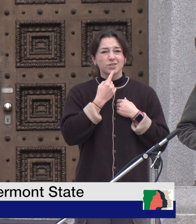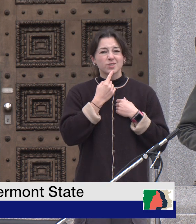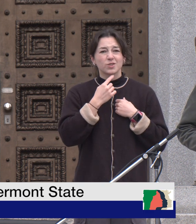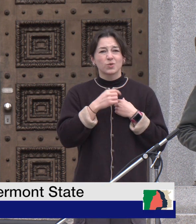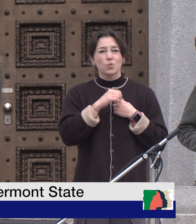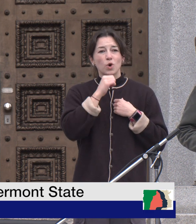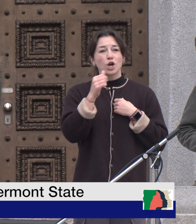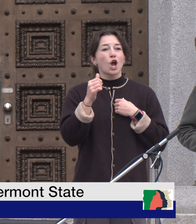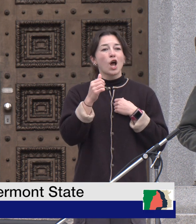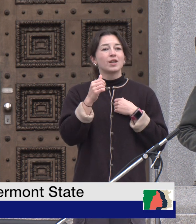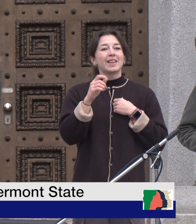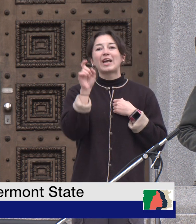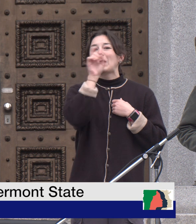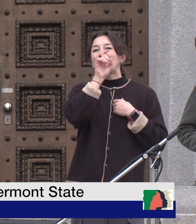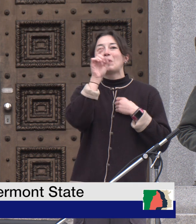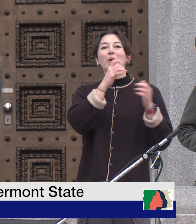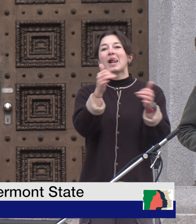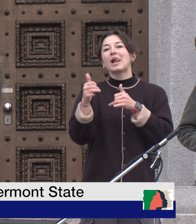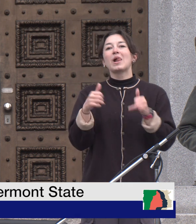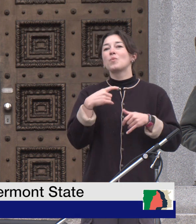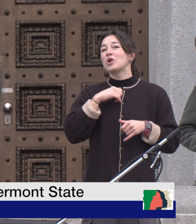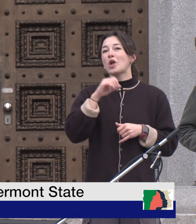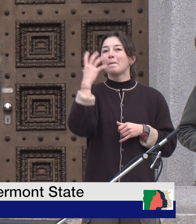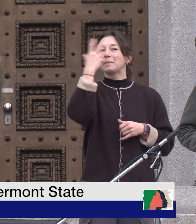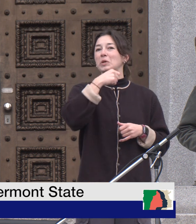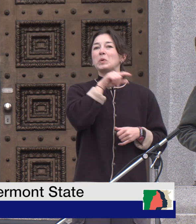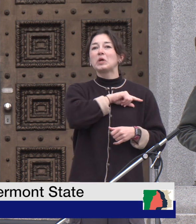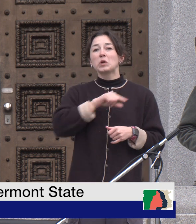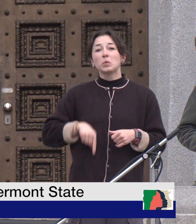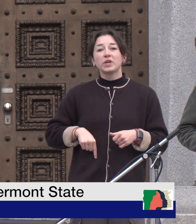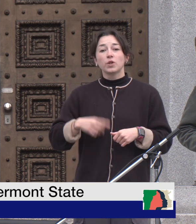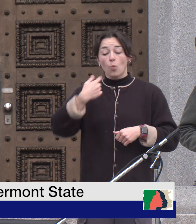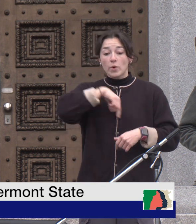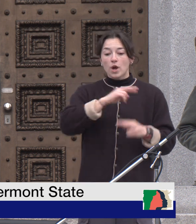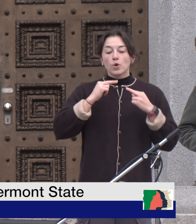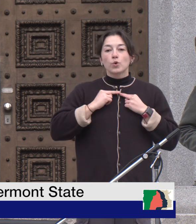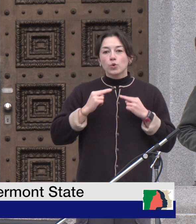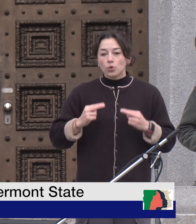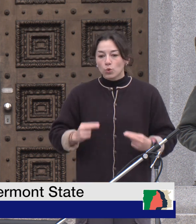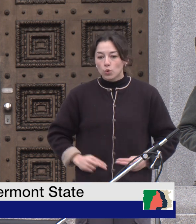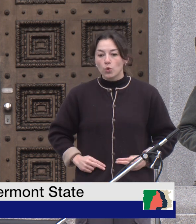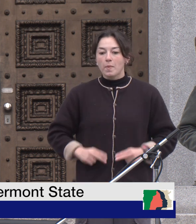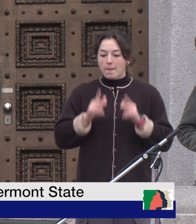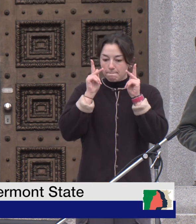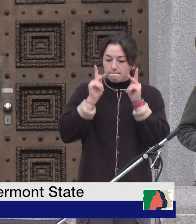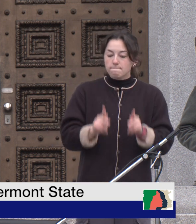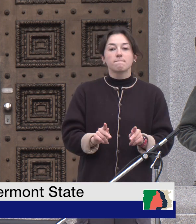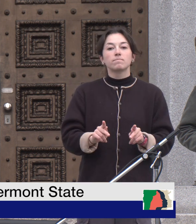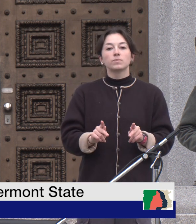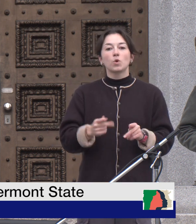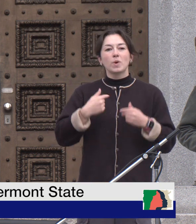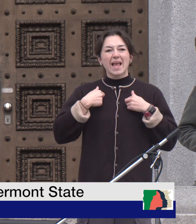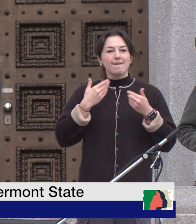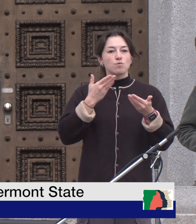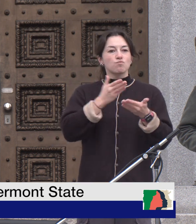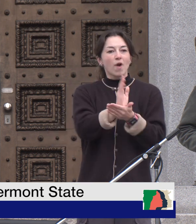a plaything. We're not beauty queens. We're human beings with certain rights